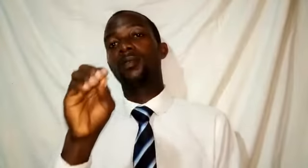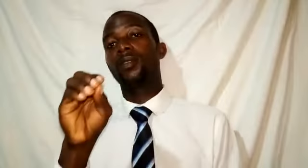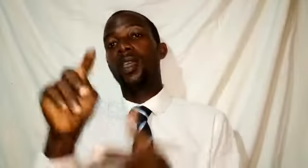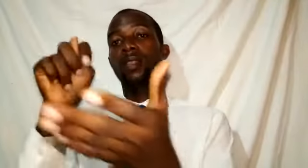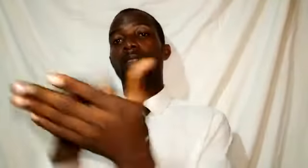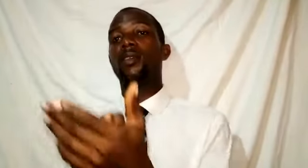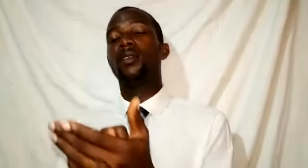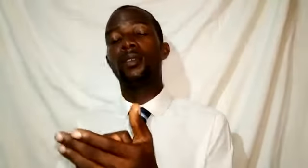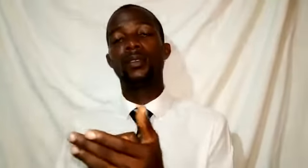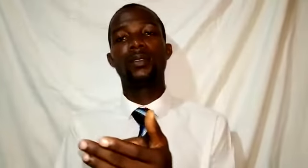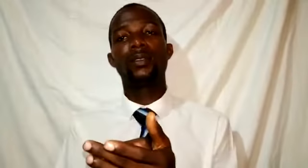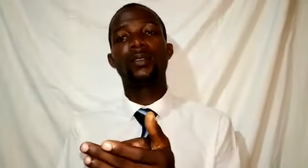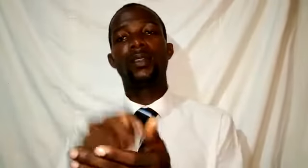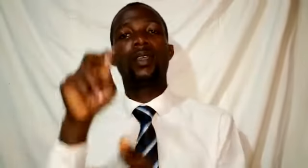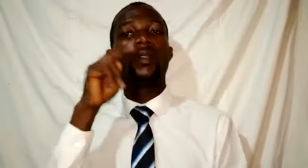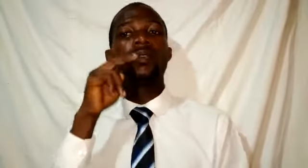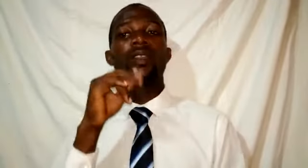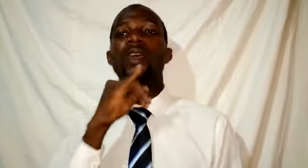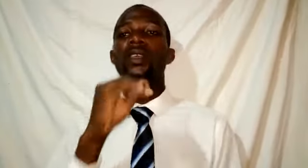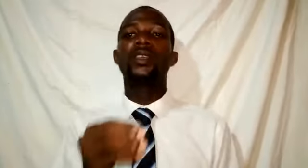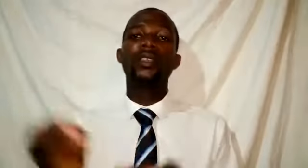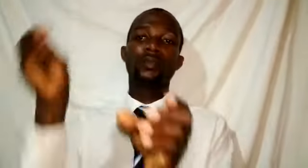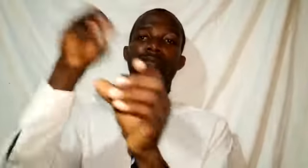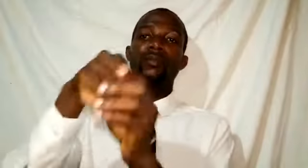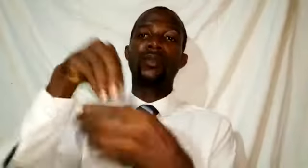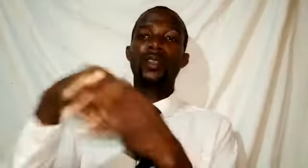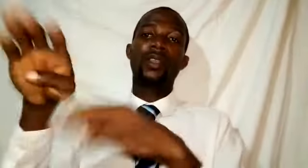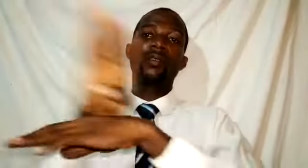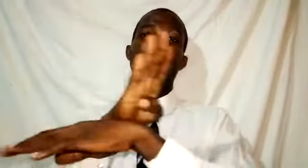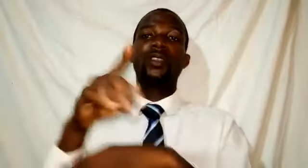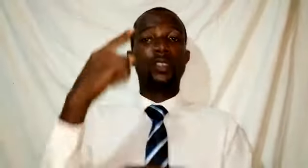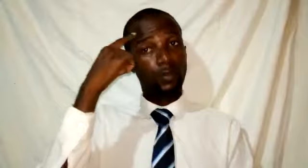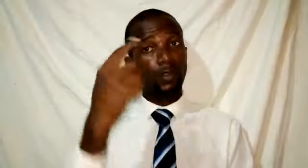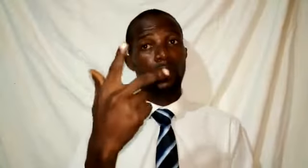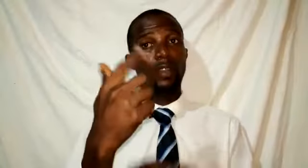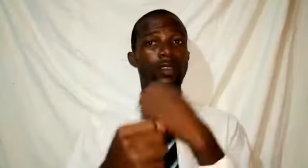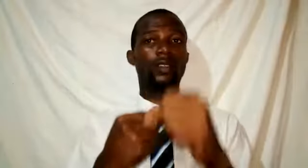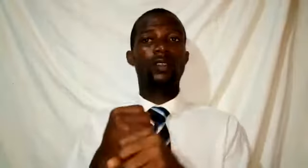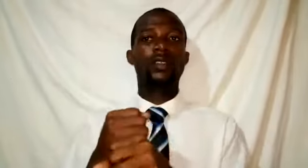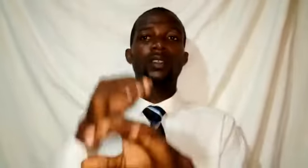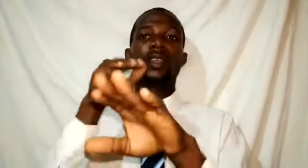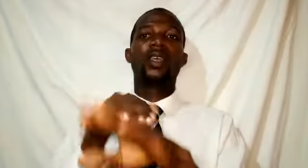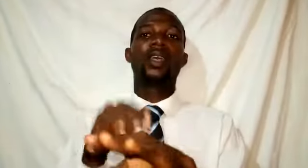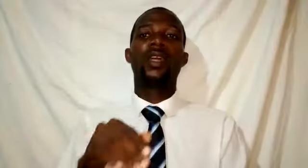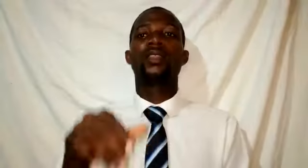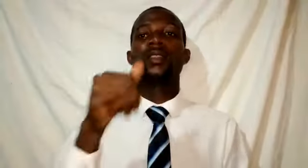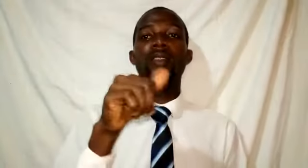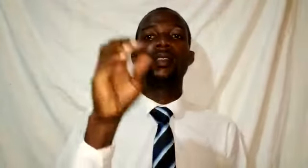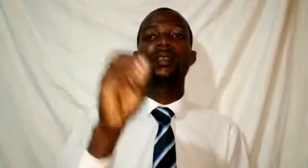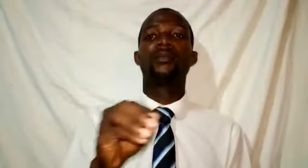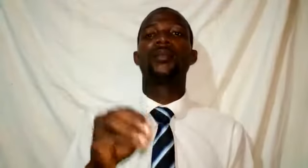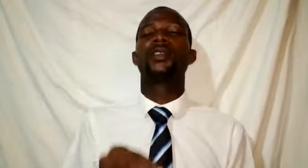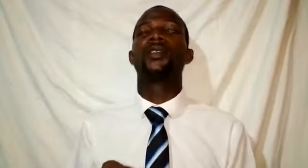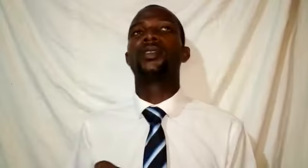350,000 naira is invested for 3 years at 10% per